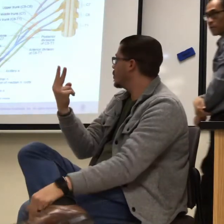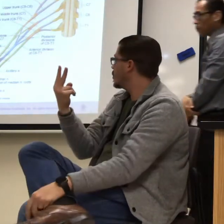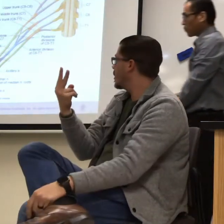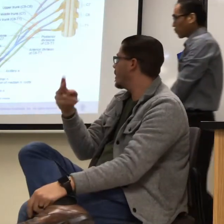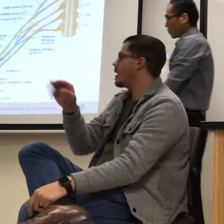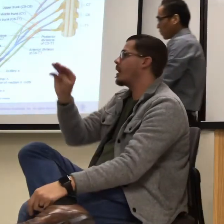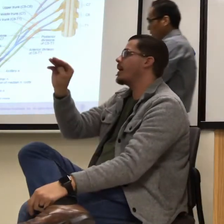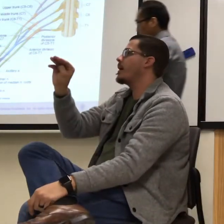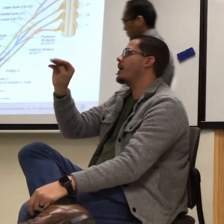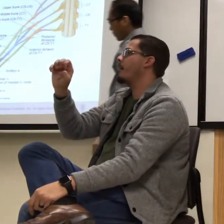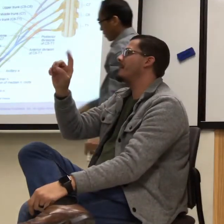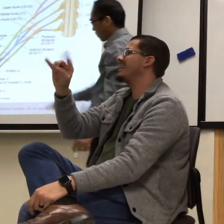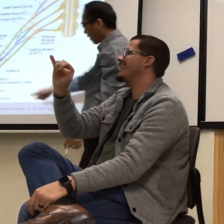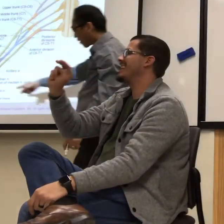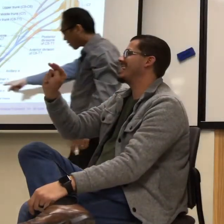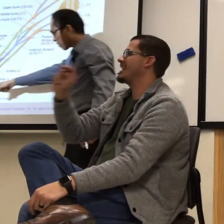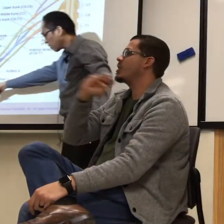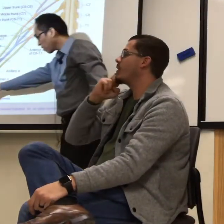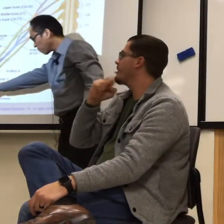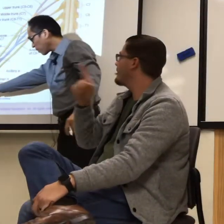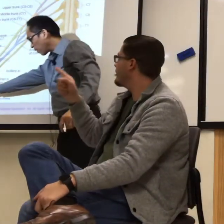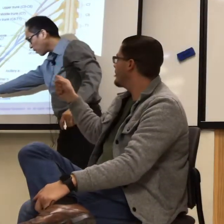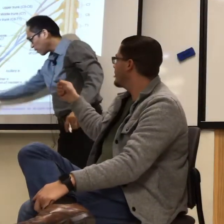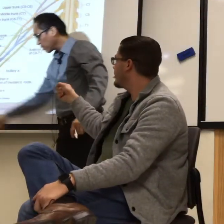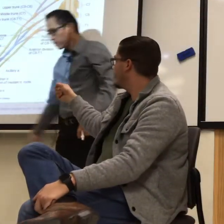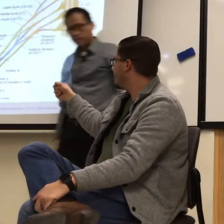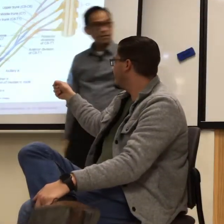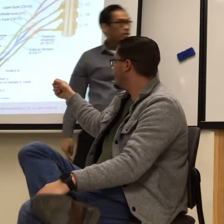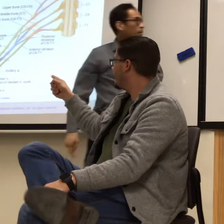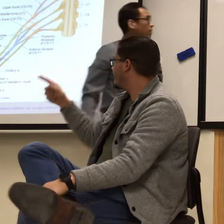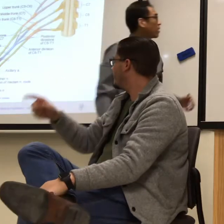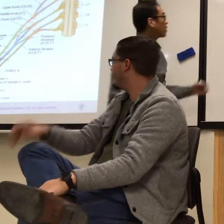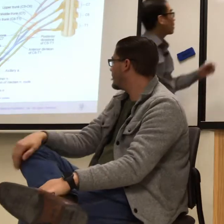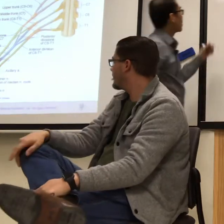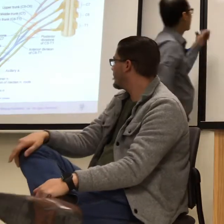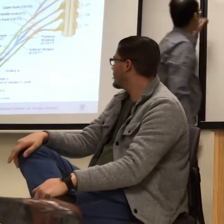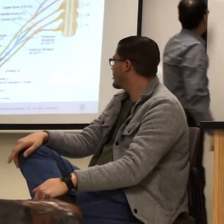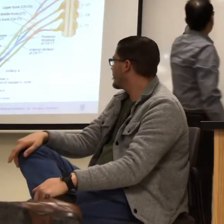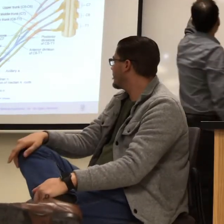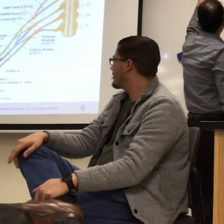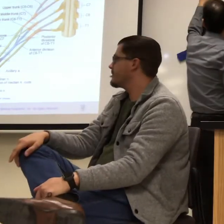median nerve. It's right there. Okay.